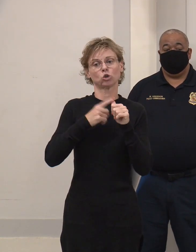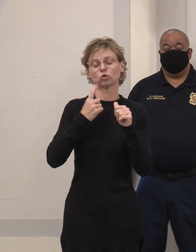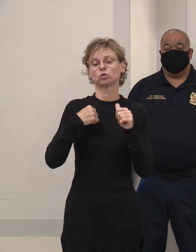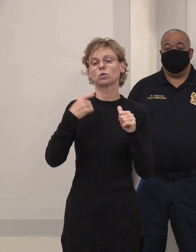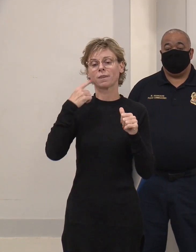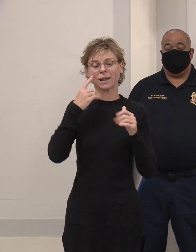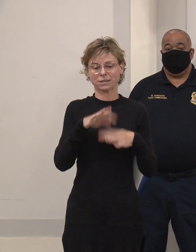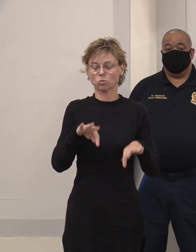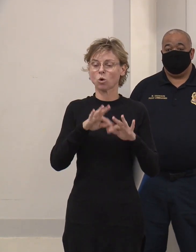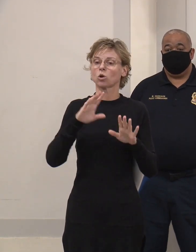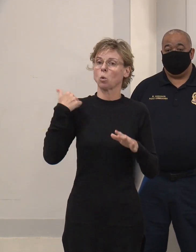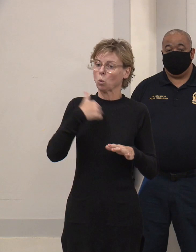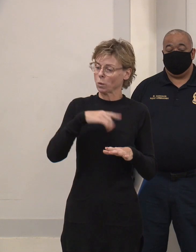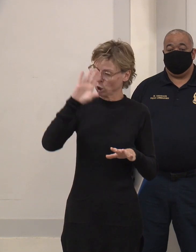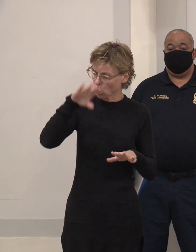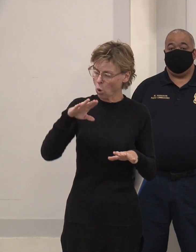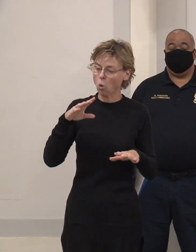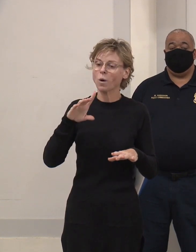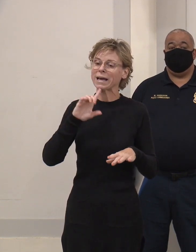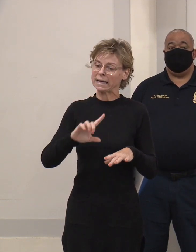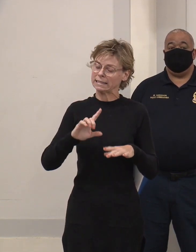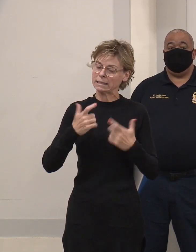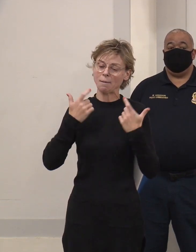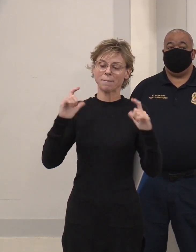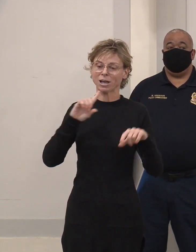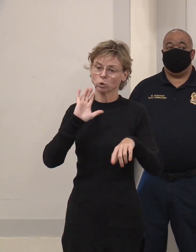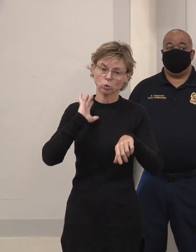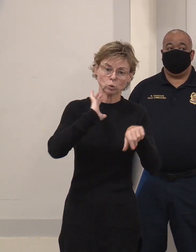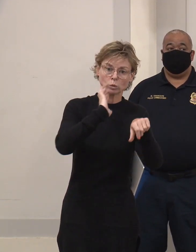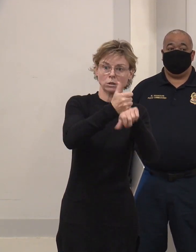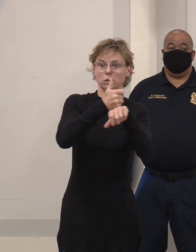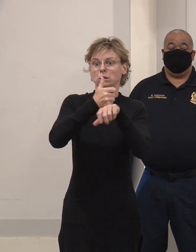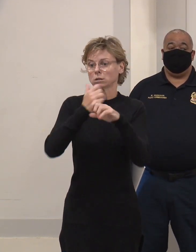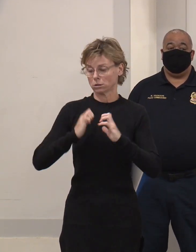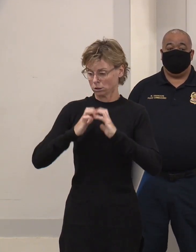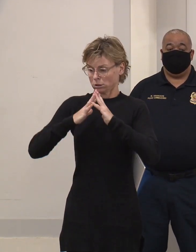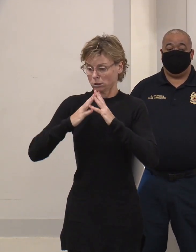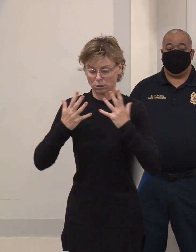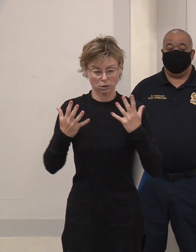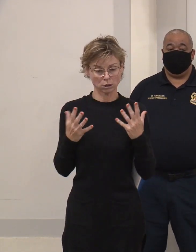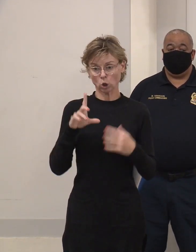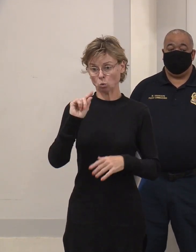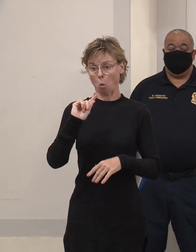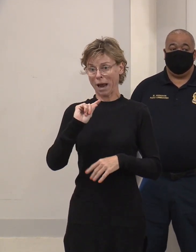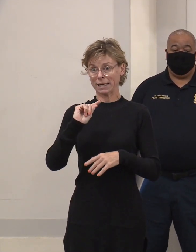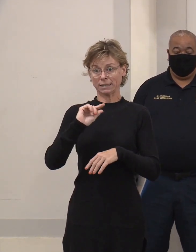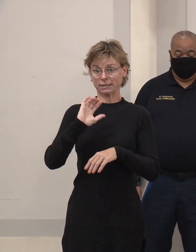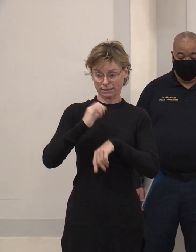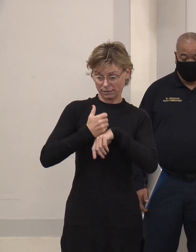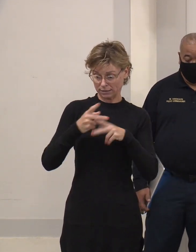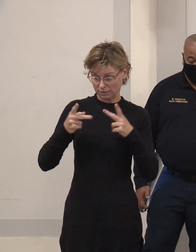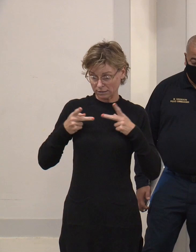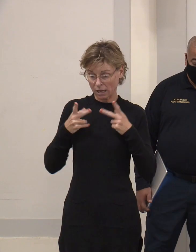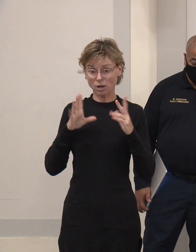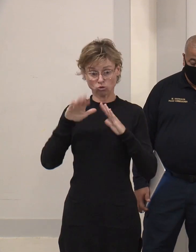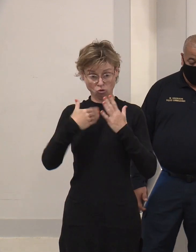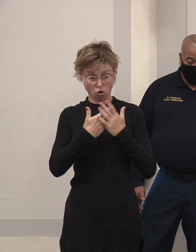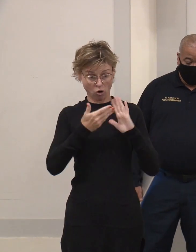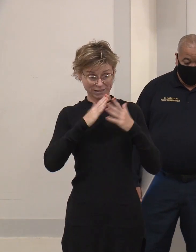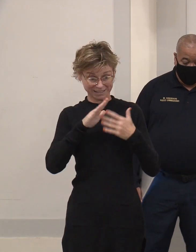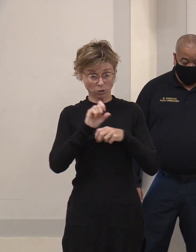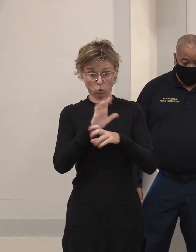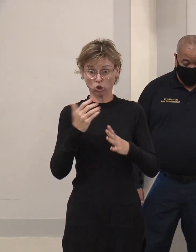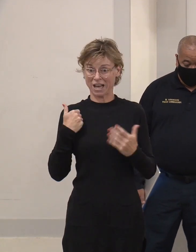this was a big thing to uplift, right? To put up the 20-something sites, to make sure that all city workers had equitable access to get